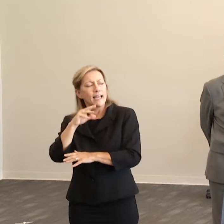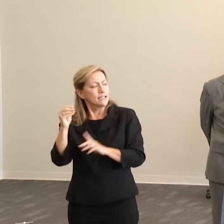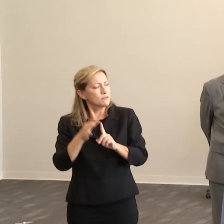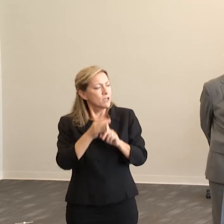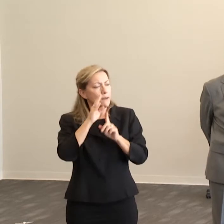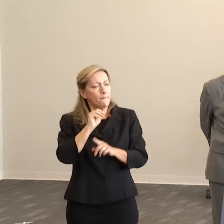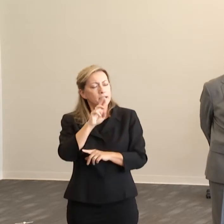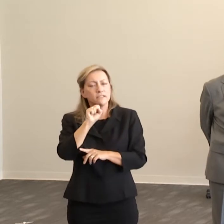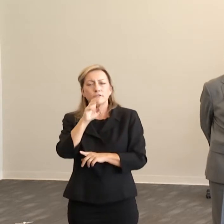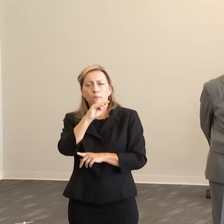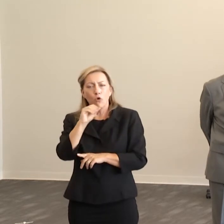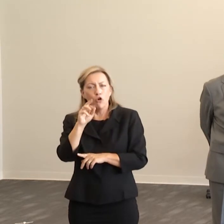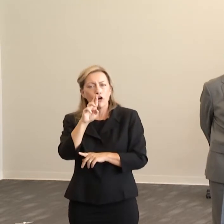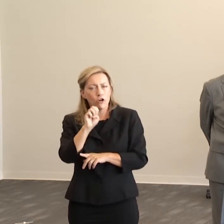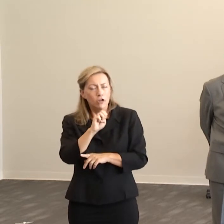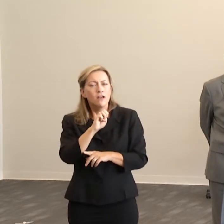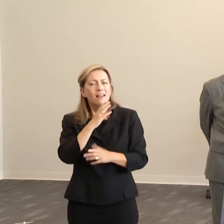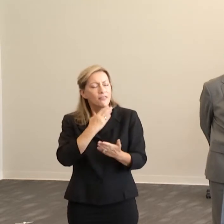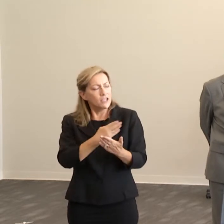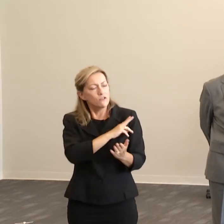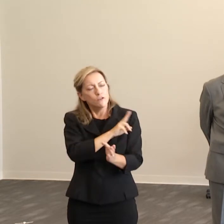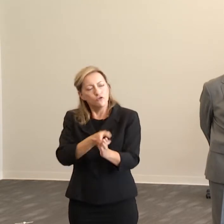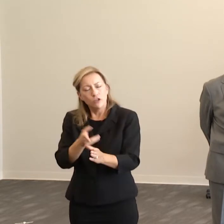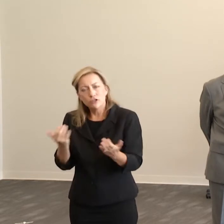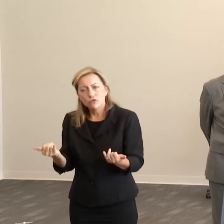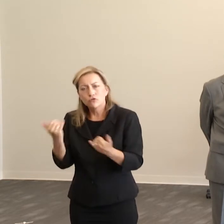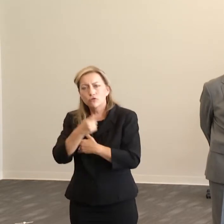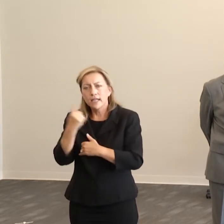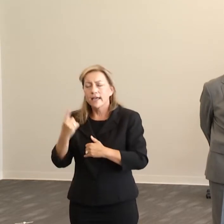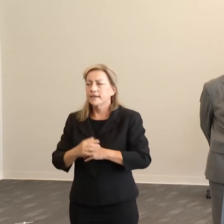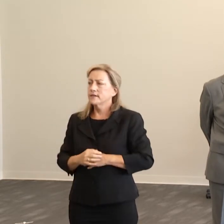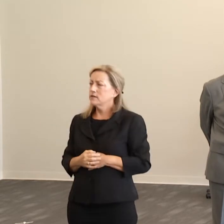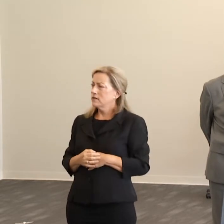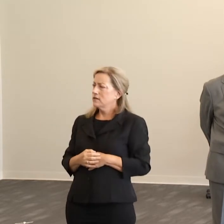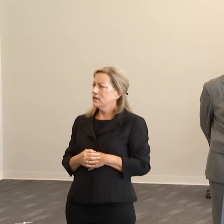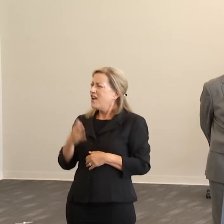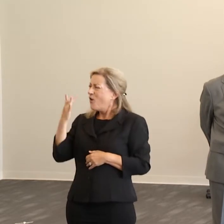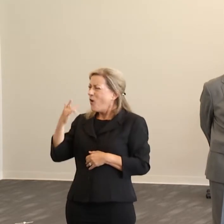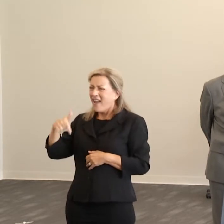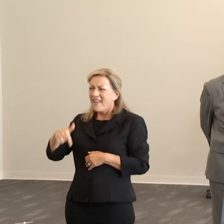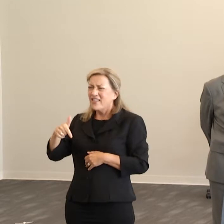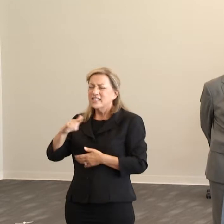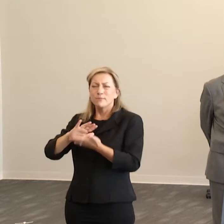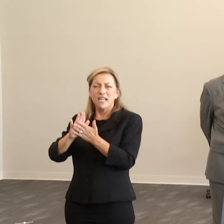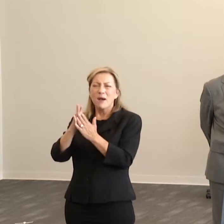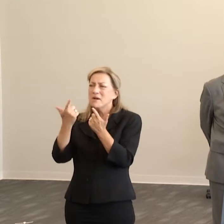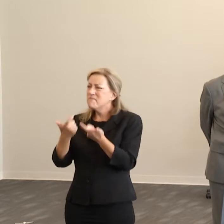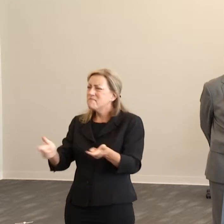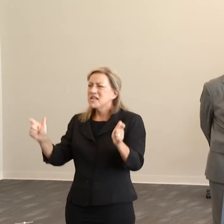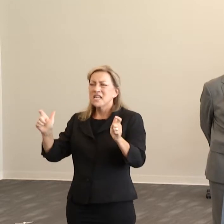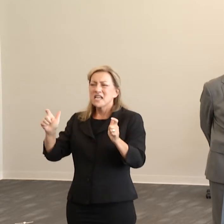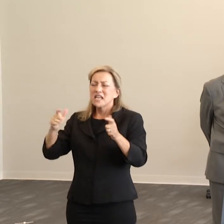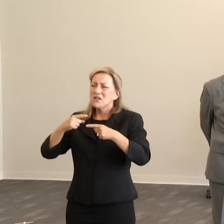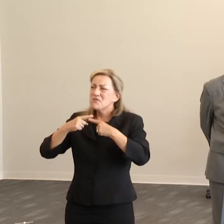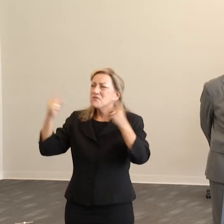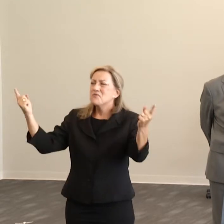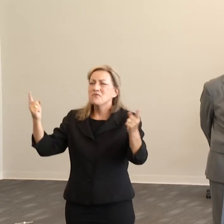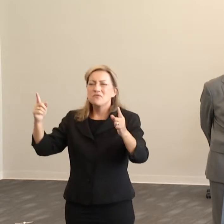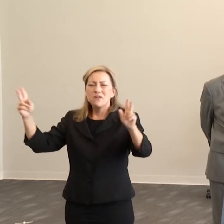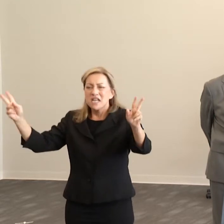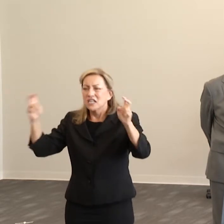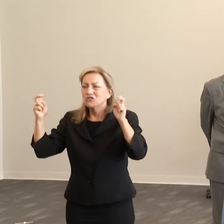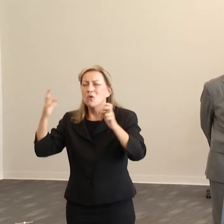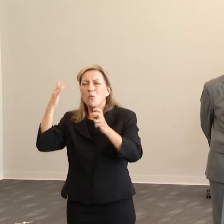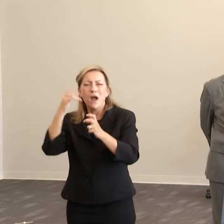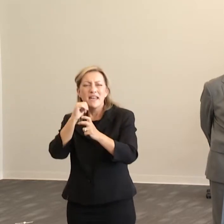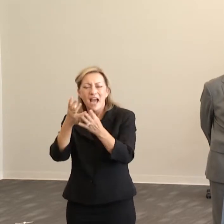us today. Why did this postal issue become such a big national issue? Why won't it go away? Why do we keep talking about